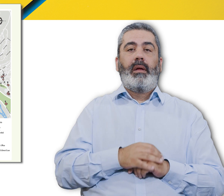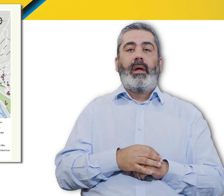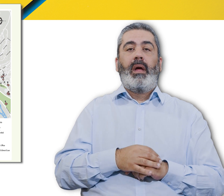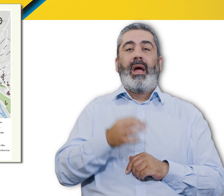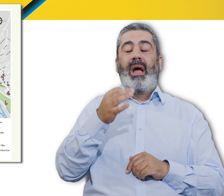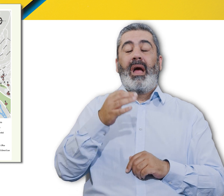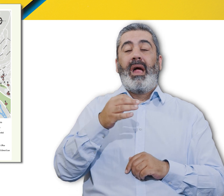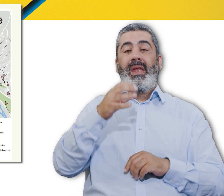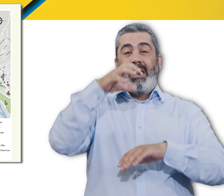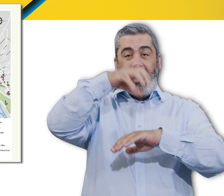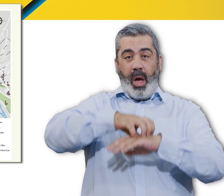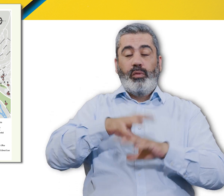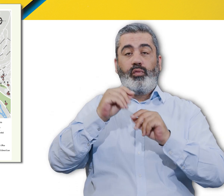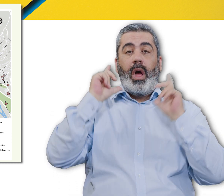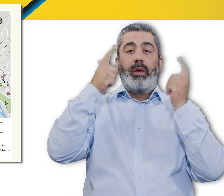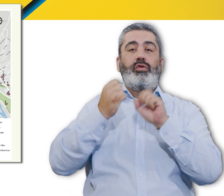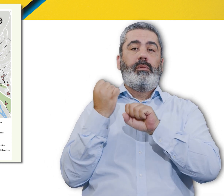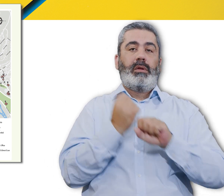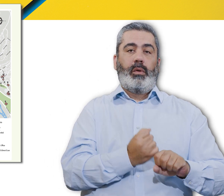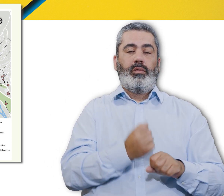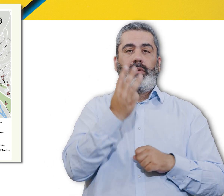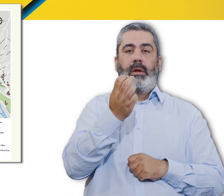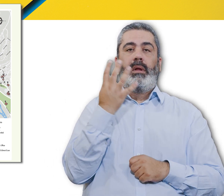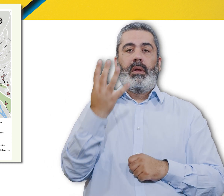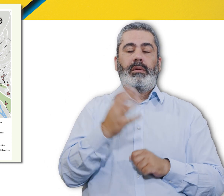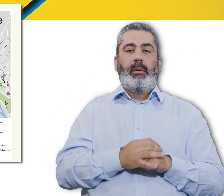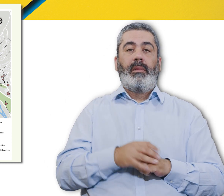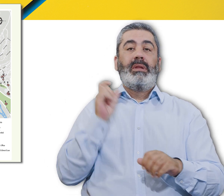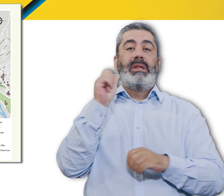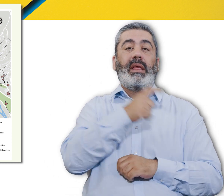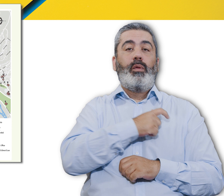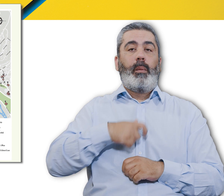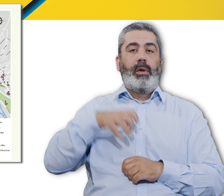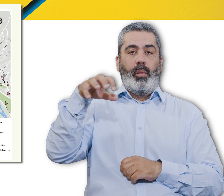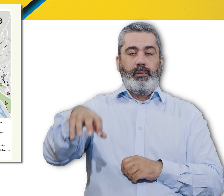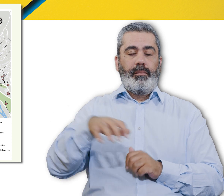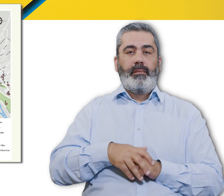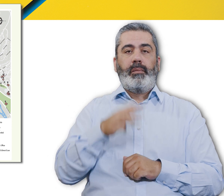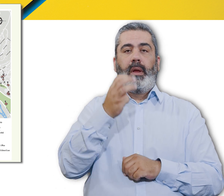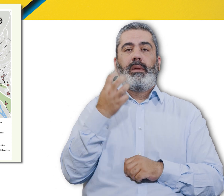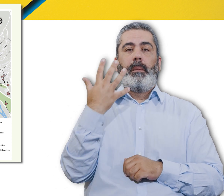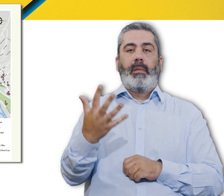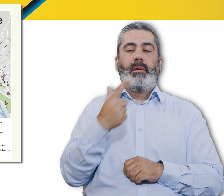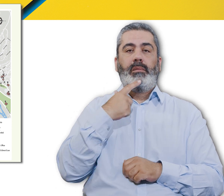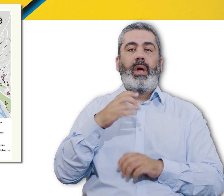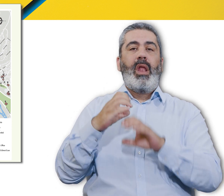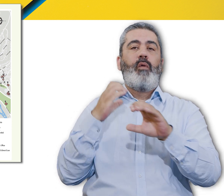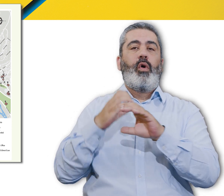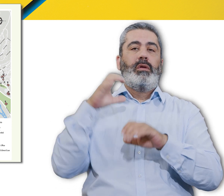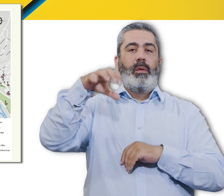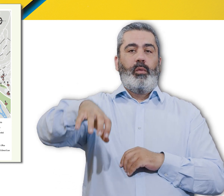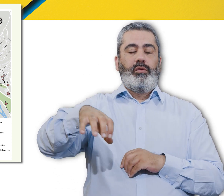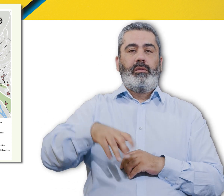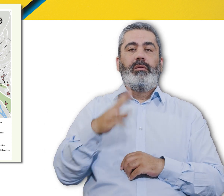31. St. Spitton Church. 32. St. Thomas Church.